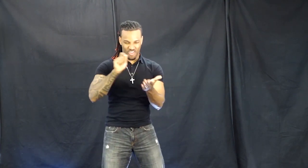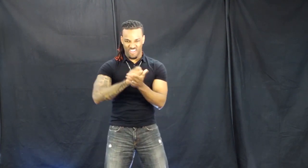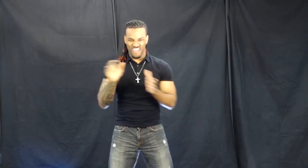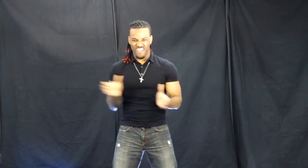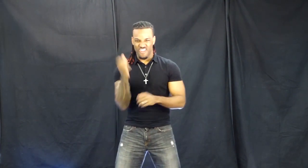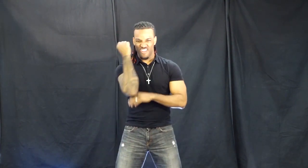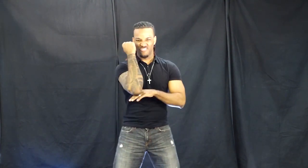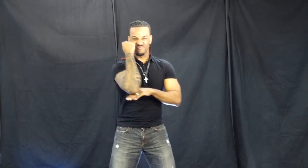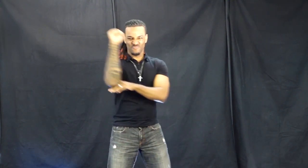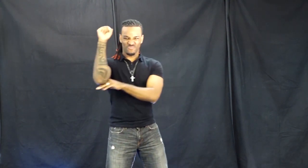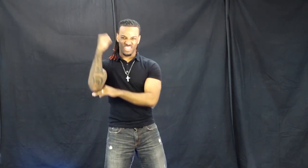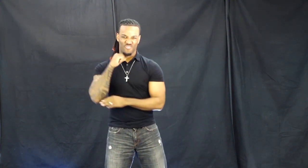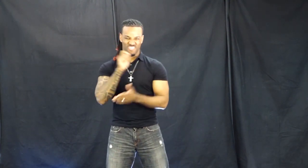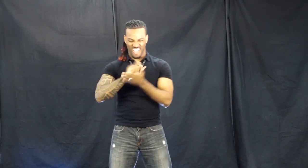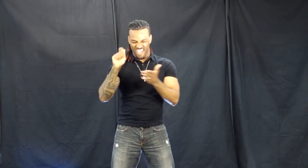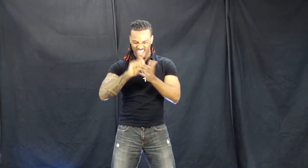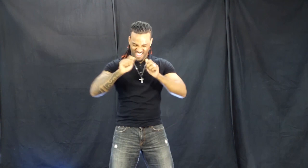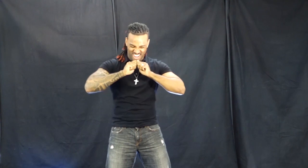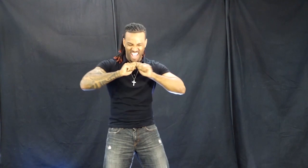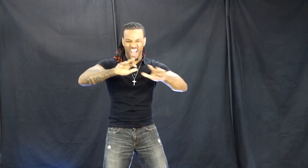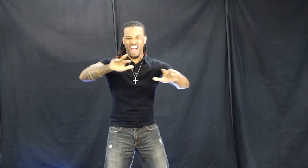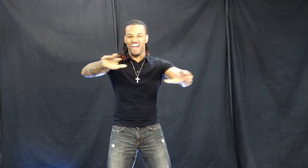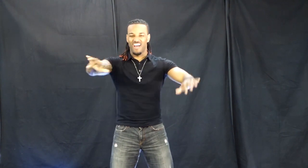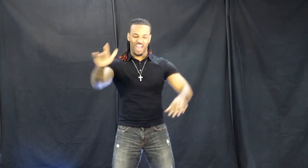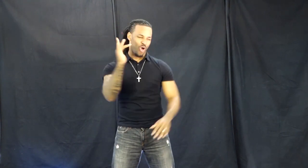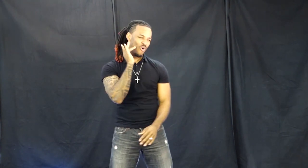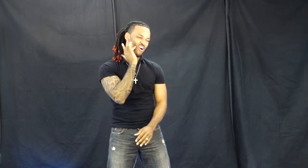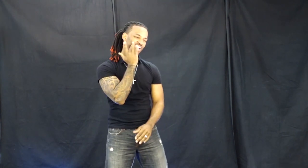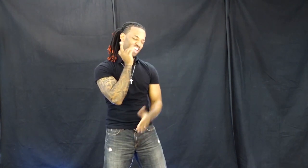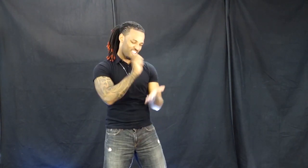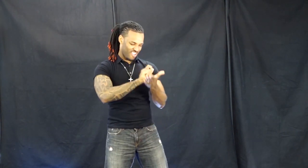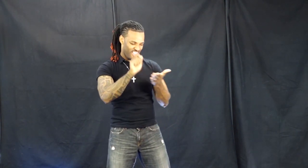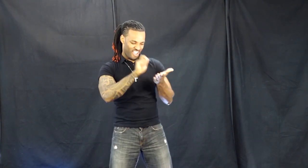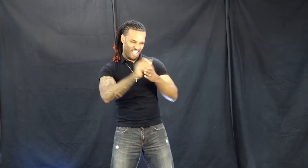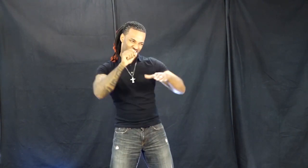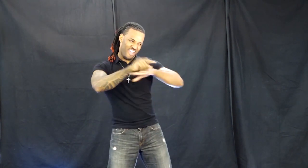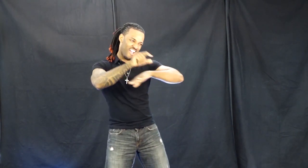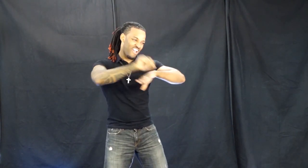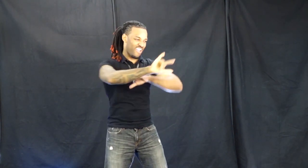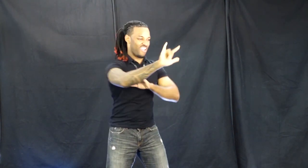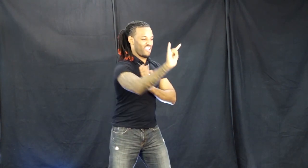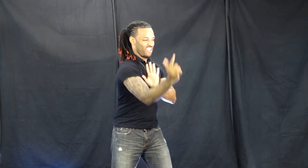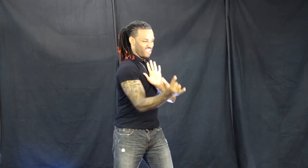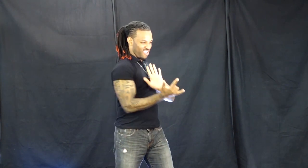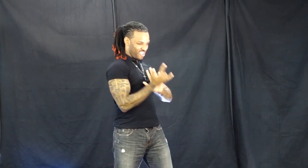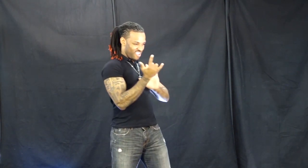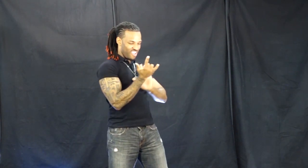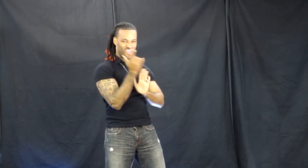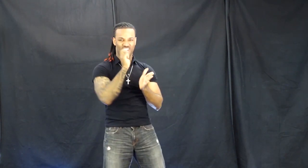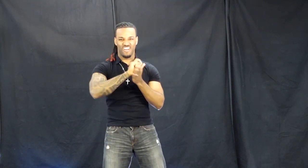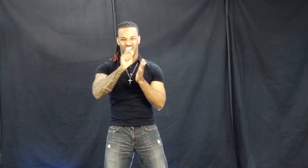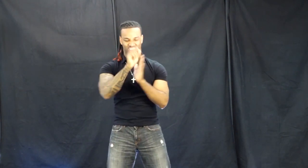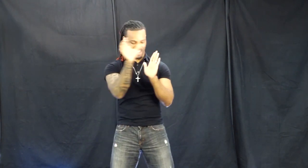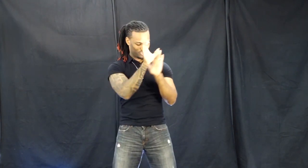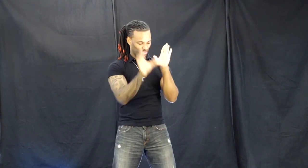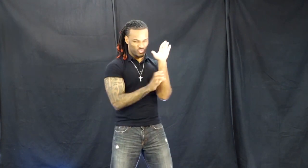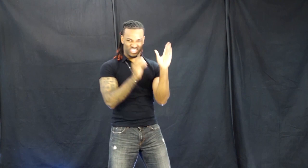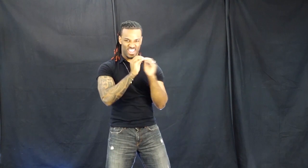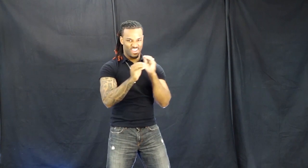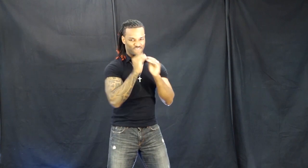my way to revolution. I was louder than the crack in the bell. I wrote Eliza love letters until she fell. I wrote about the Constitution and